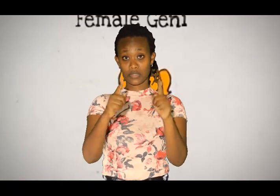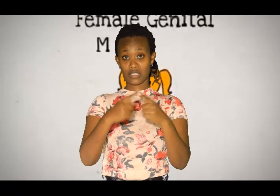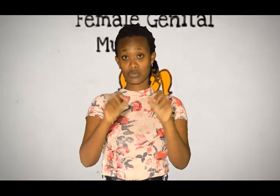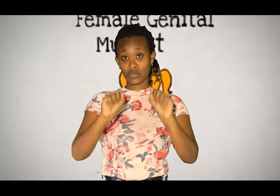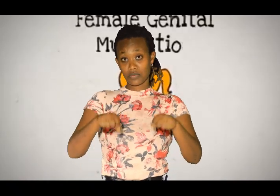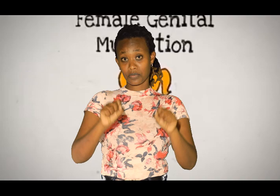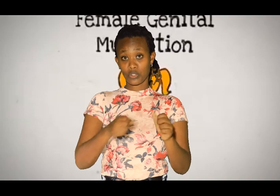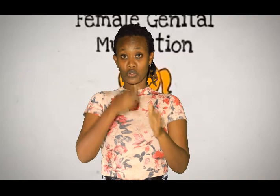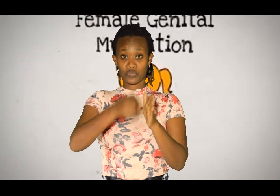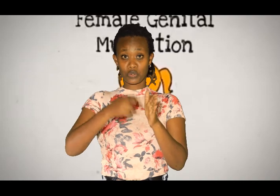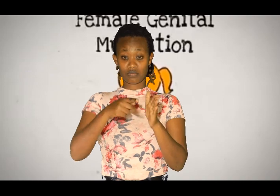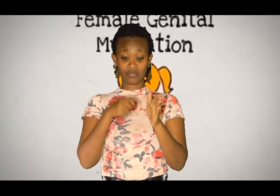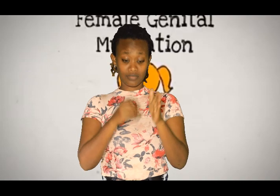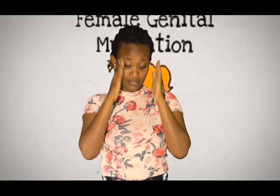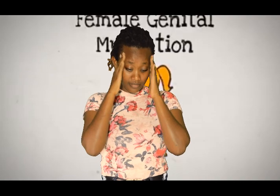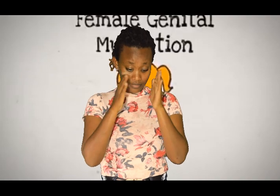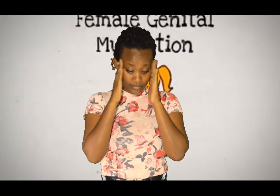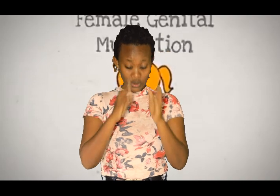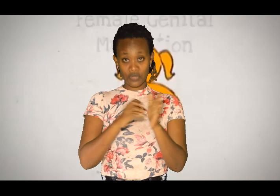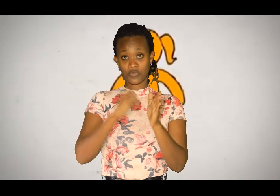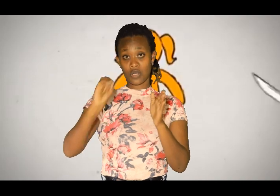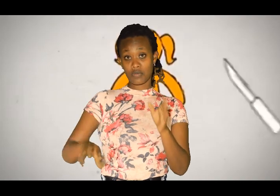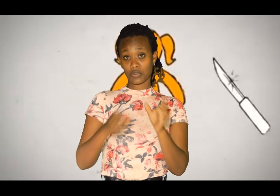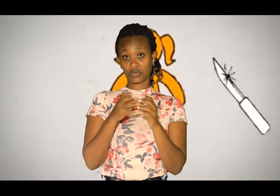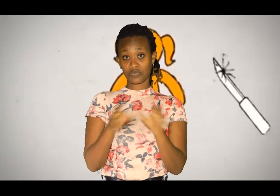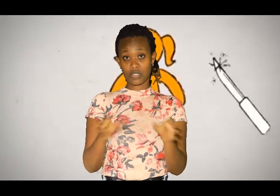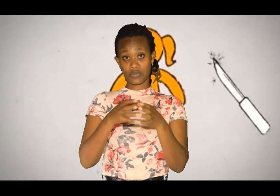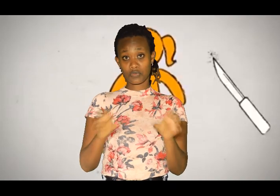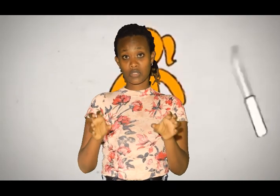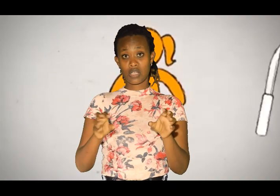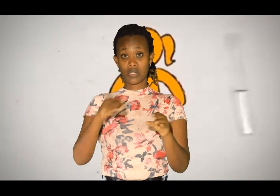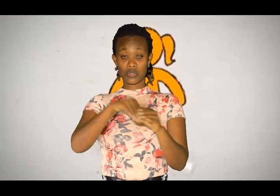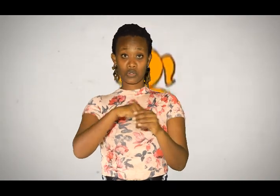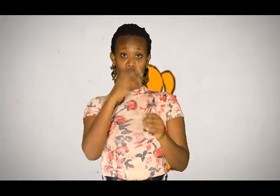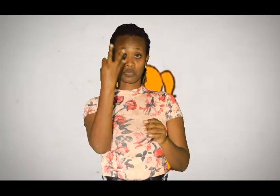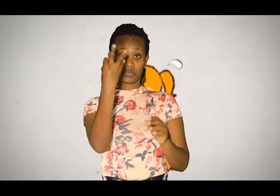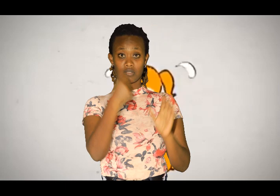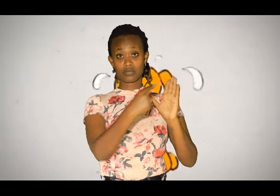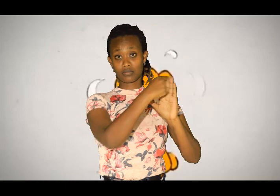video covers the principle of non-discrimination, one of 3 CEDAW principles.